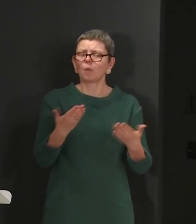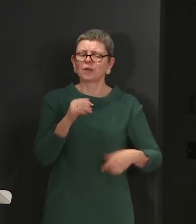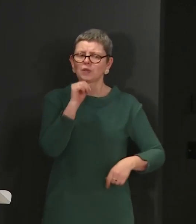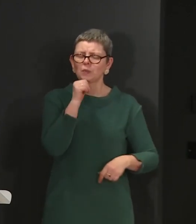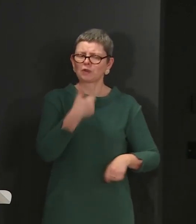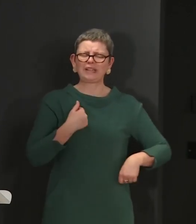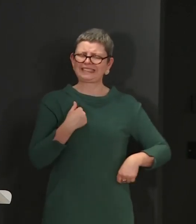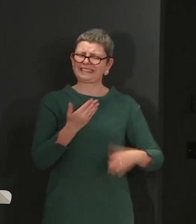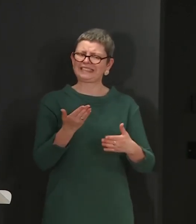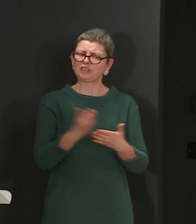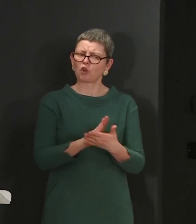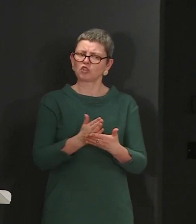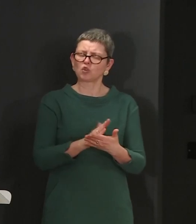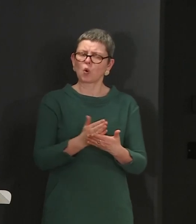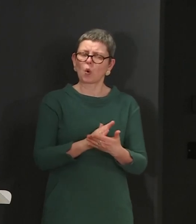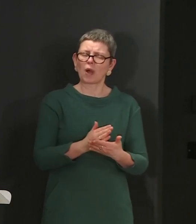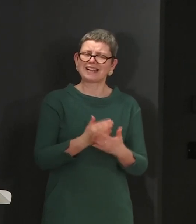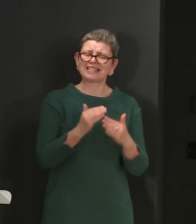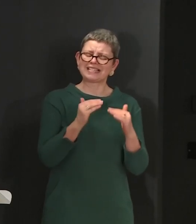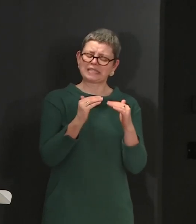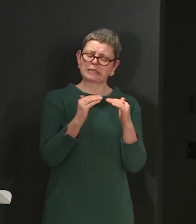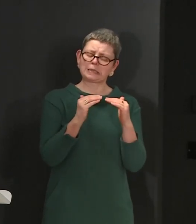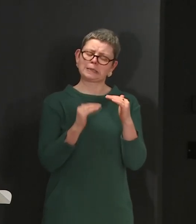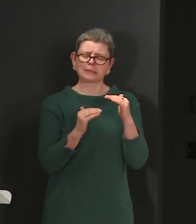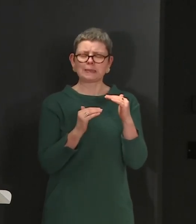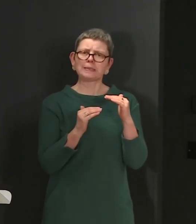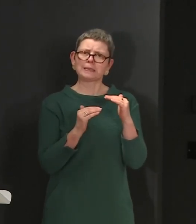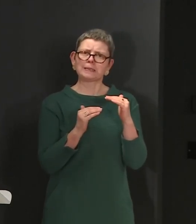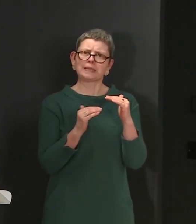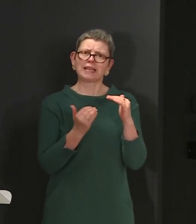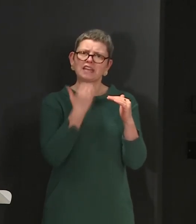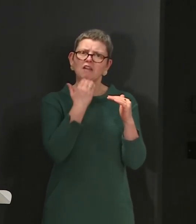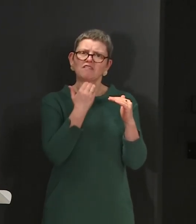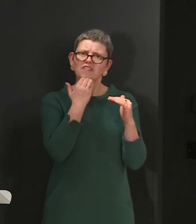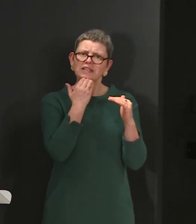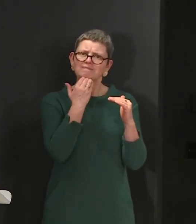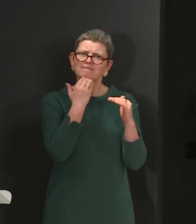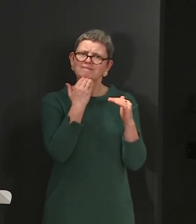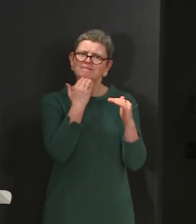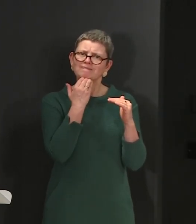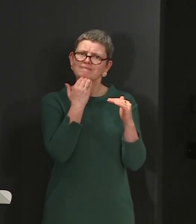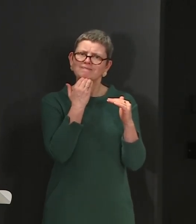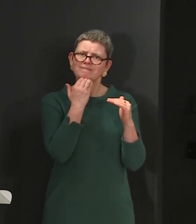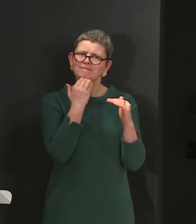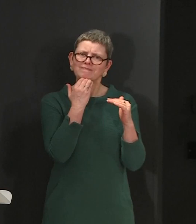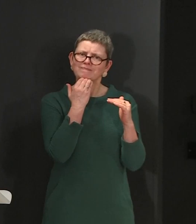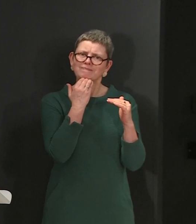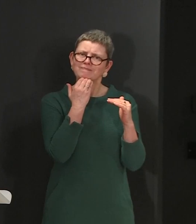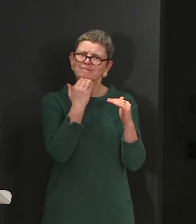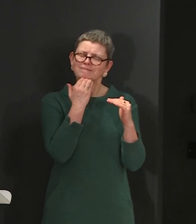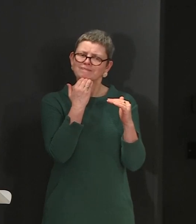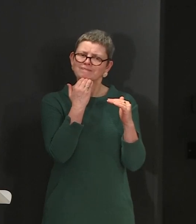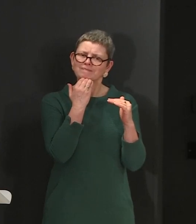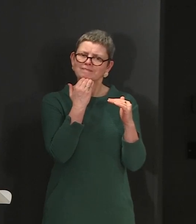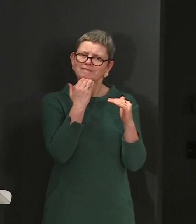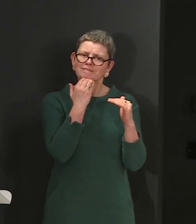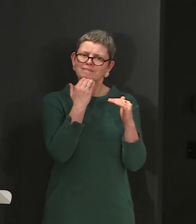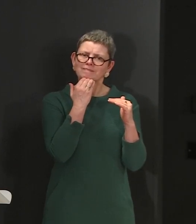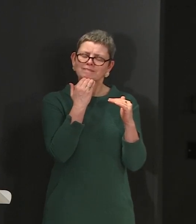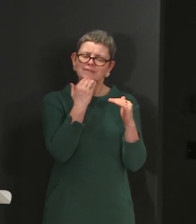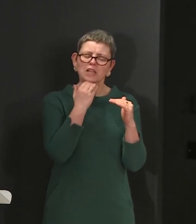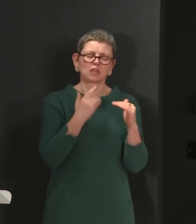in time to say that we're sufficiently below that magical one number to be able to say that any significant change